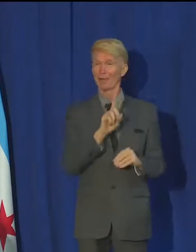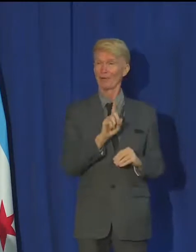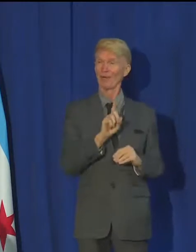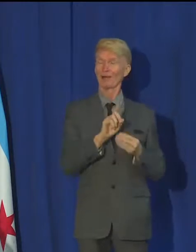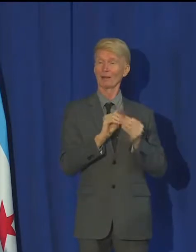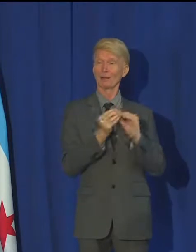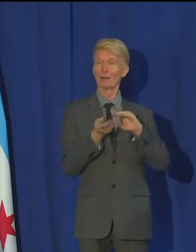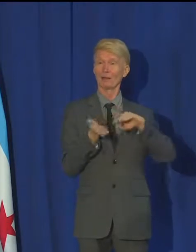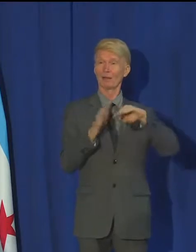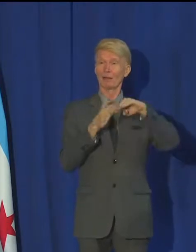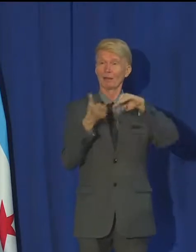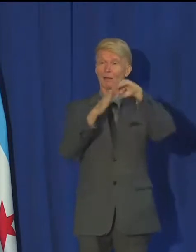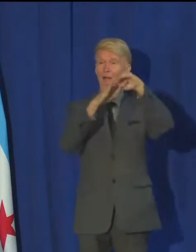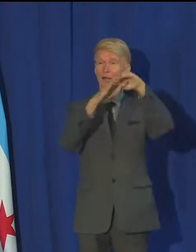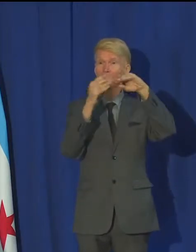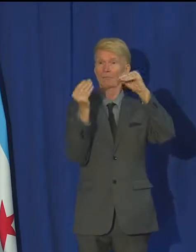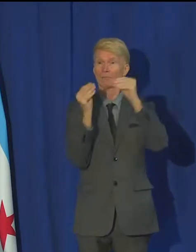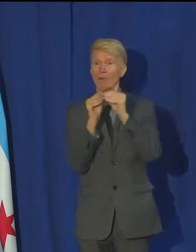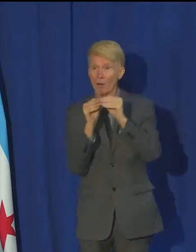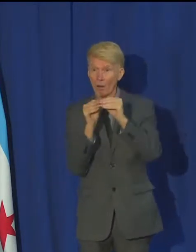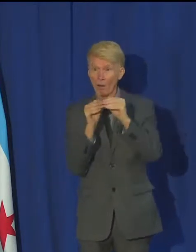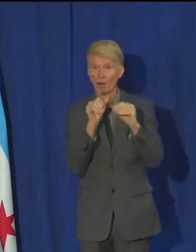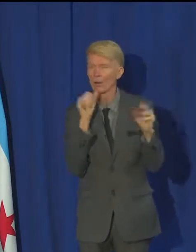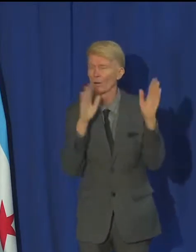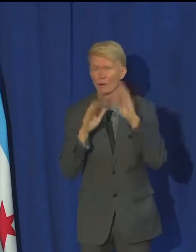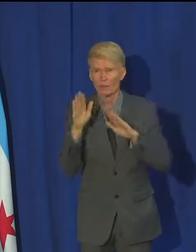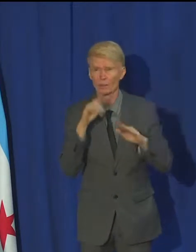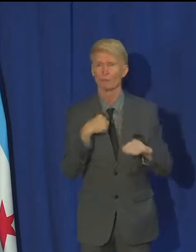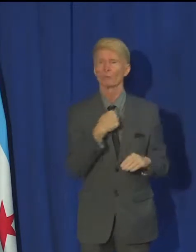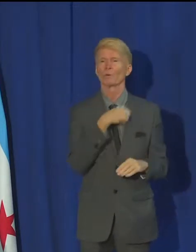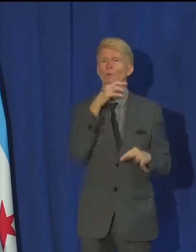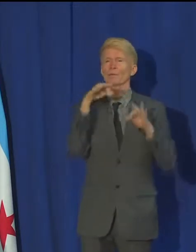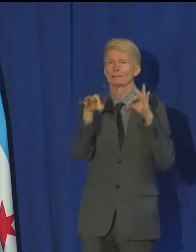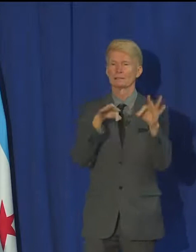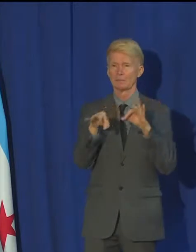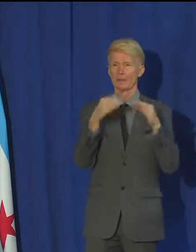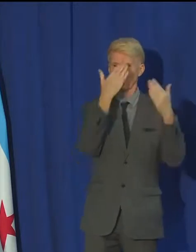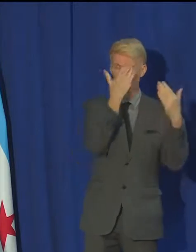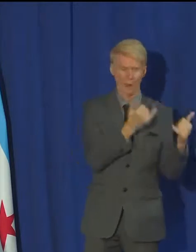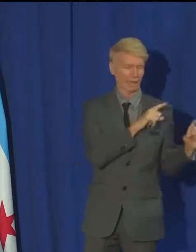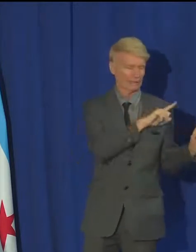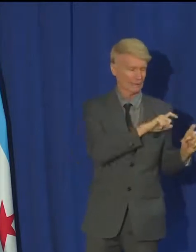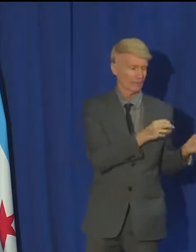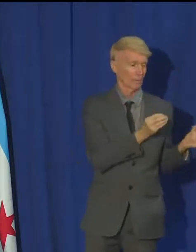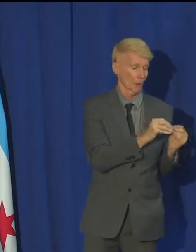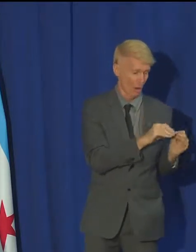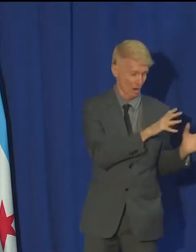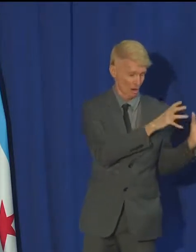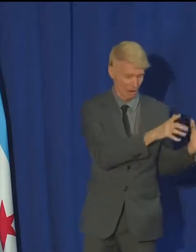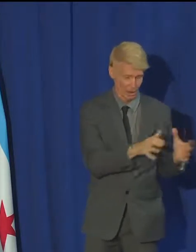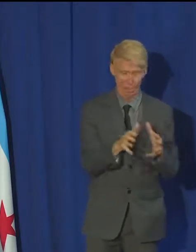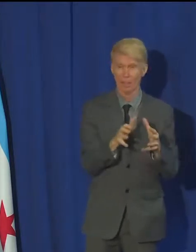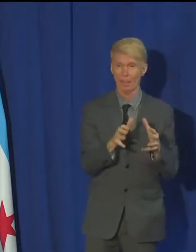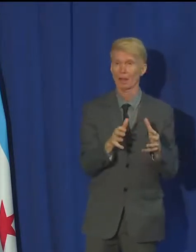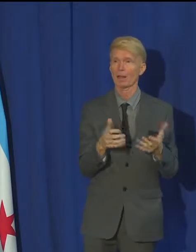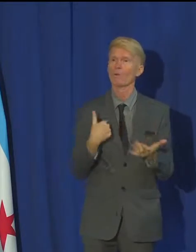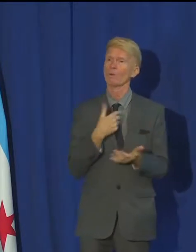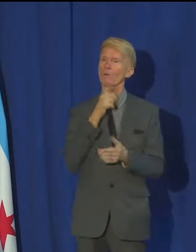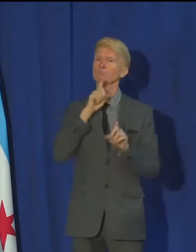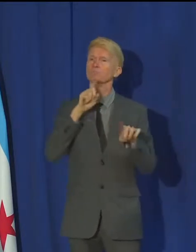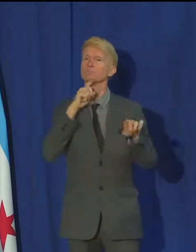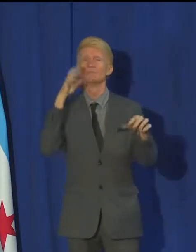helping explain this in the context of changes in testing and make decisions as we need to moving